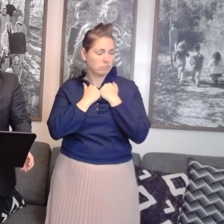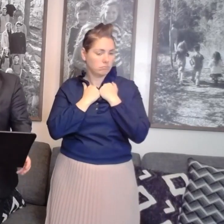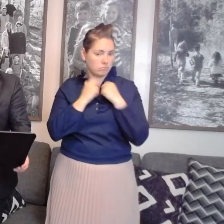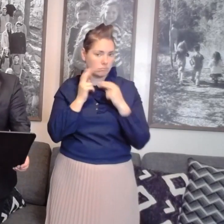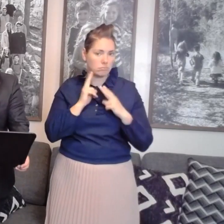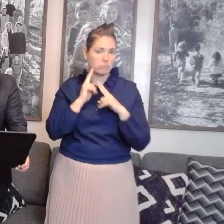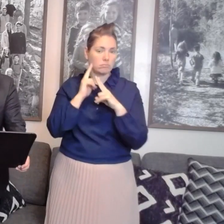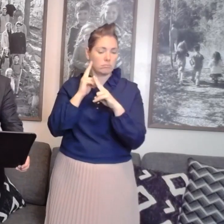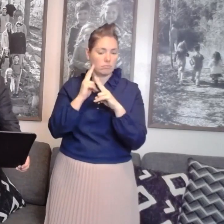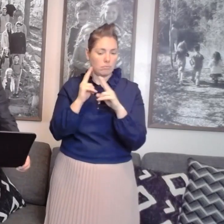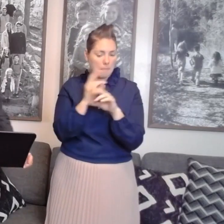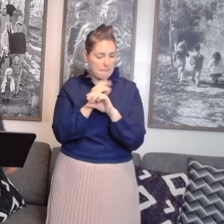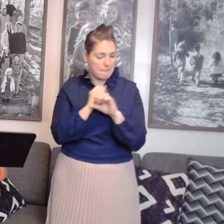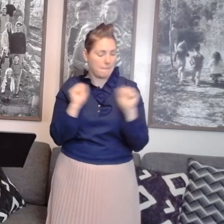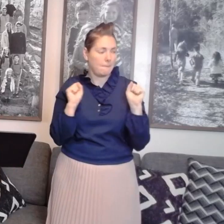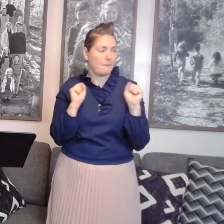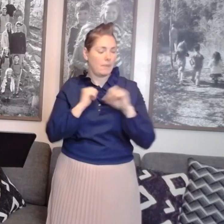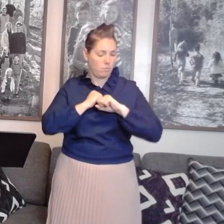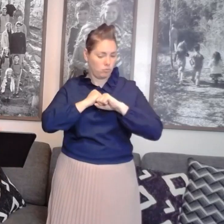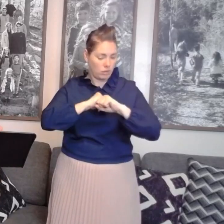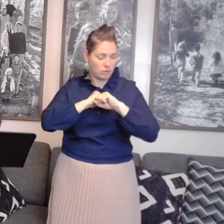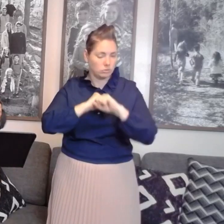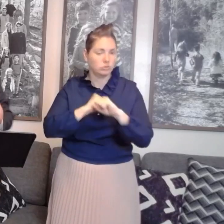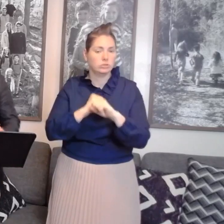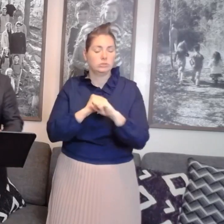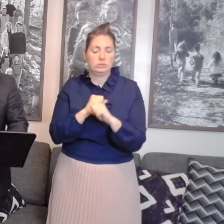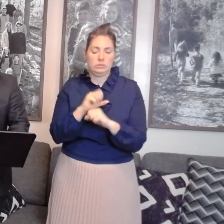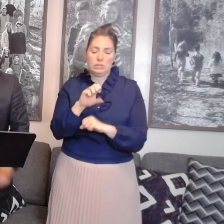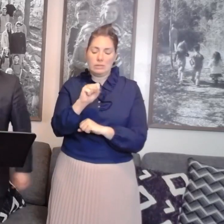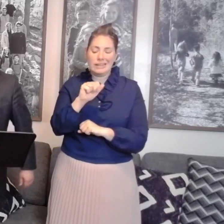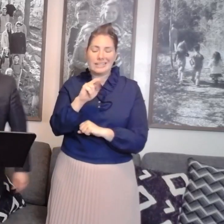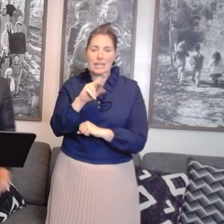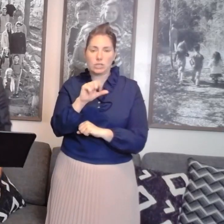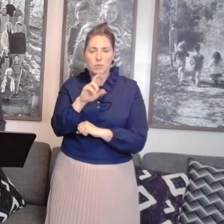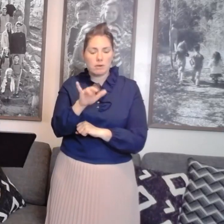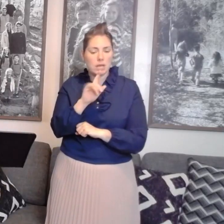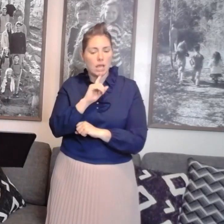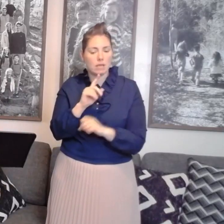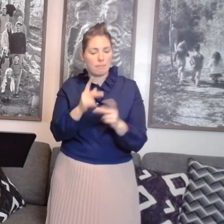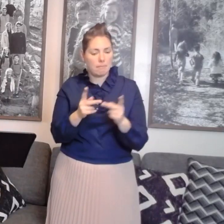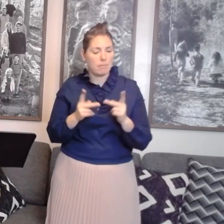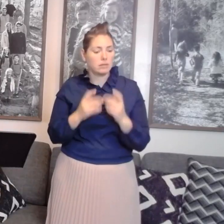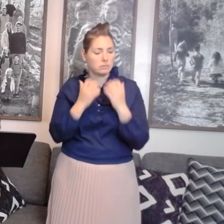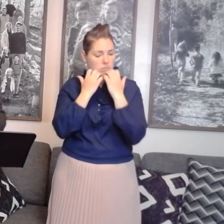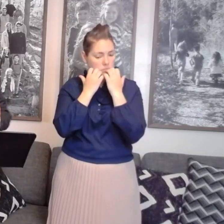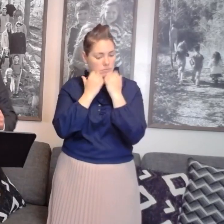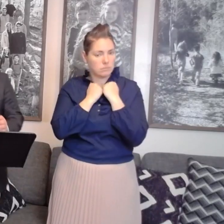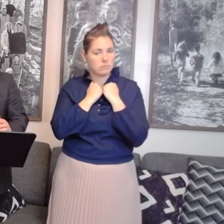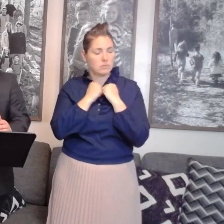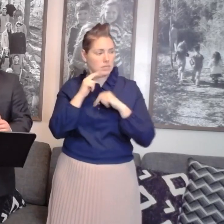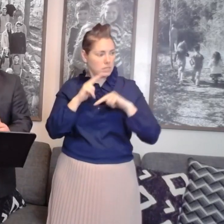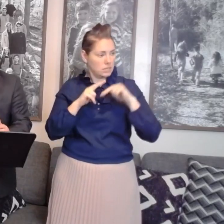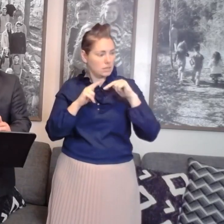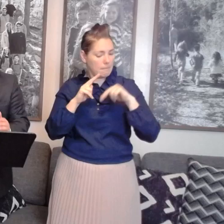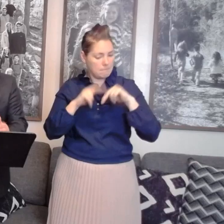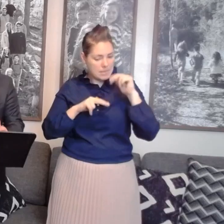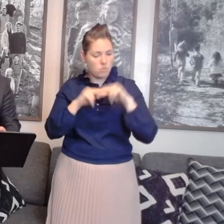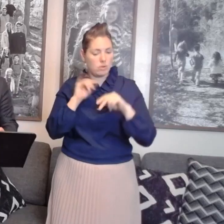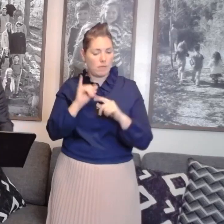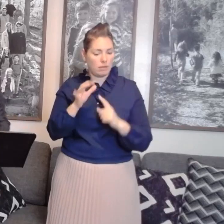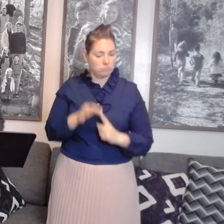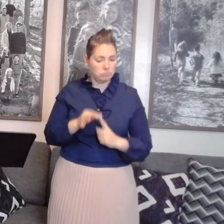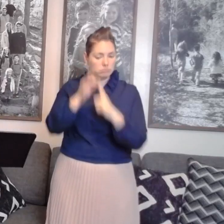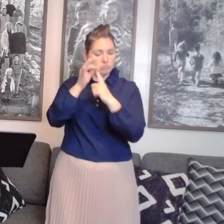of refuge and protection. It's a sacred place. It's a building that's set apart for